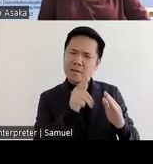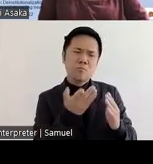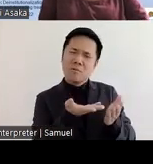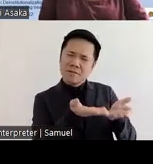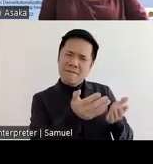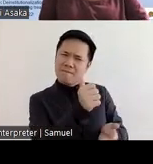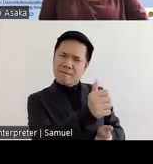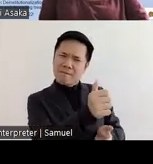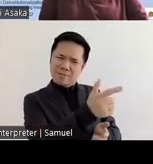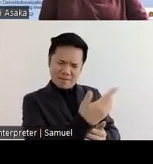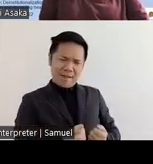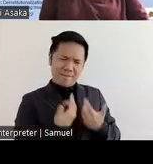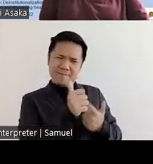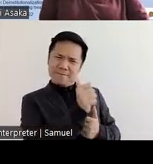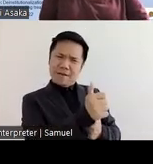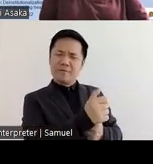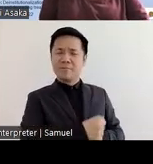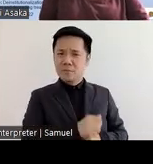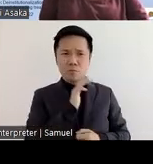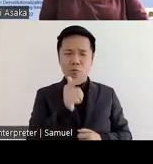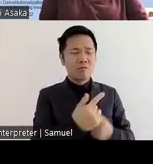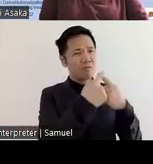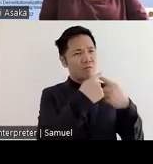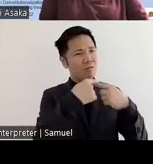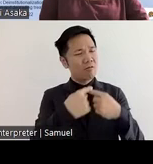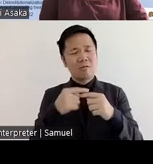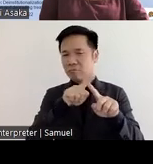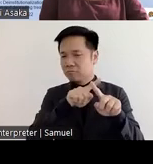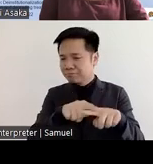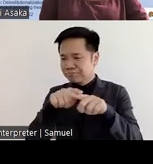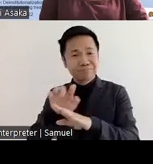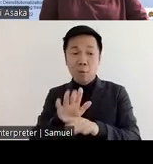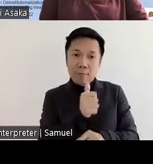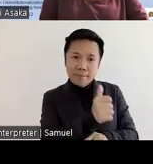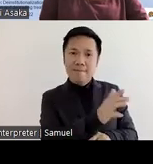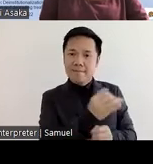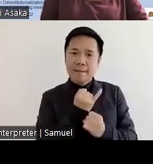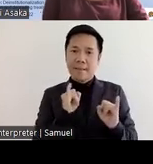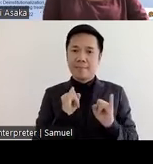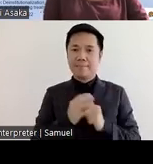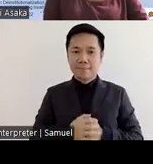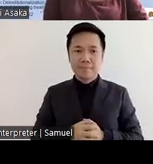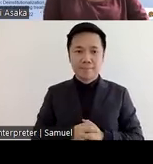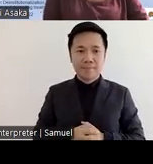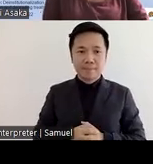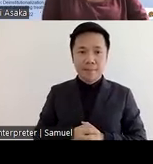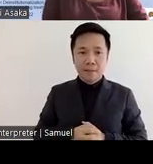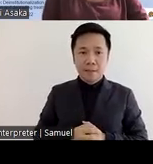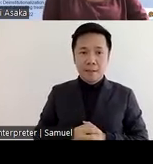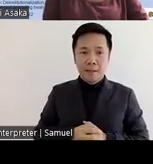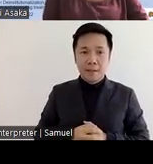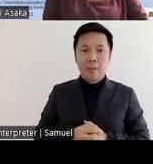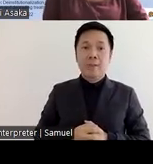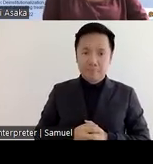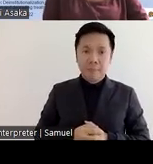the community. There were many prominent members of the group, but two main members are called